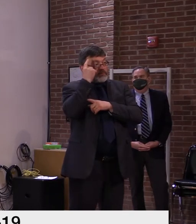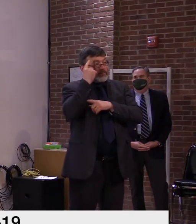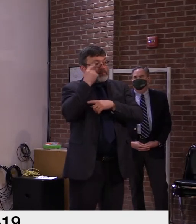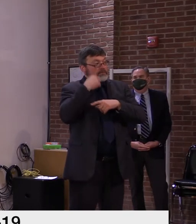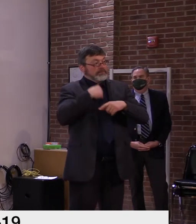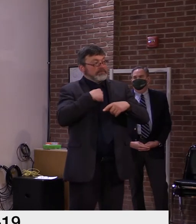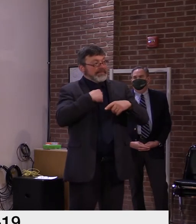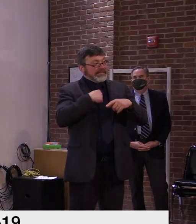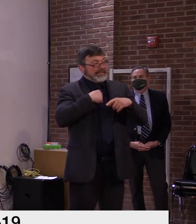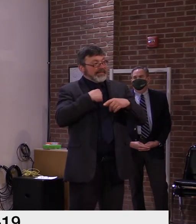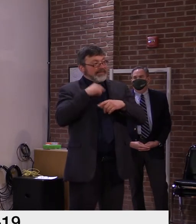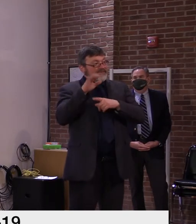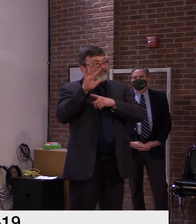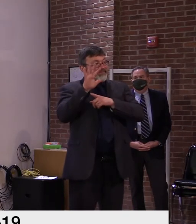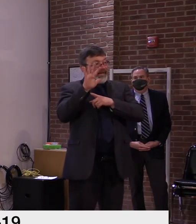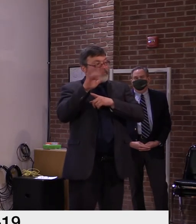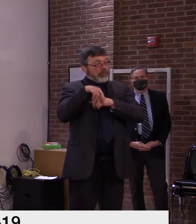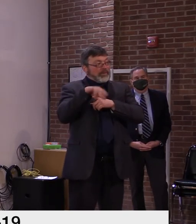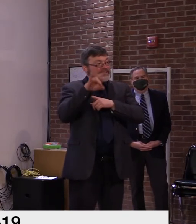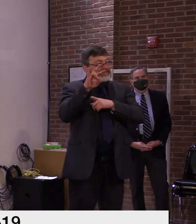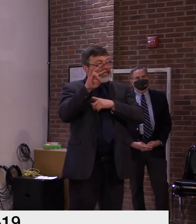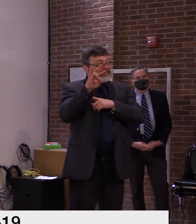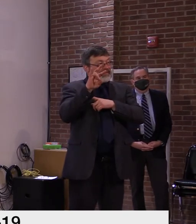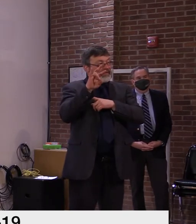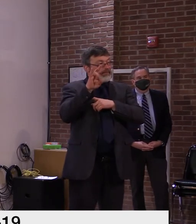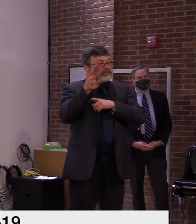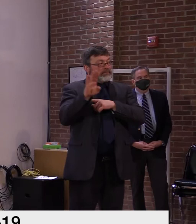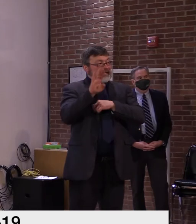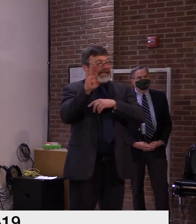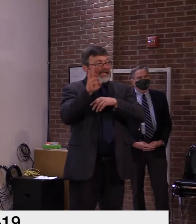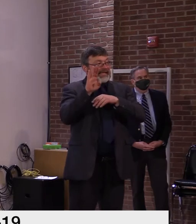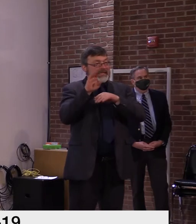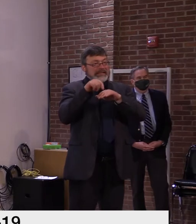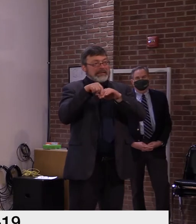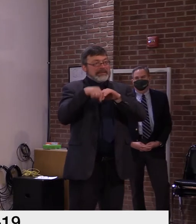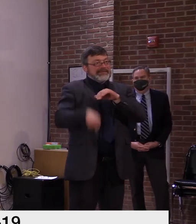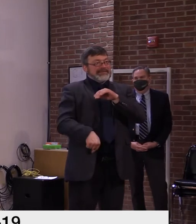legislature and the treasurer. And I'm a willing participant, but they have to lead in this